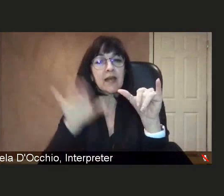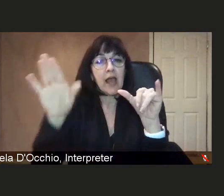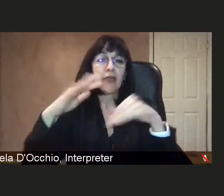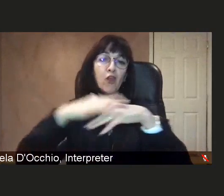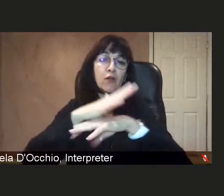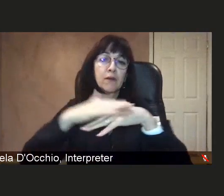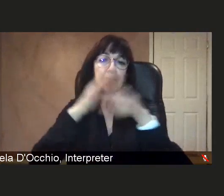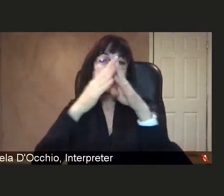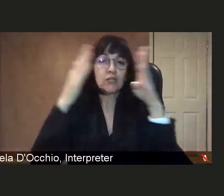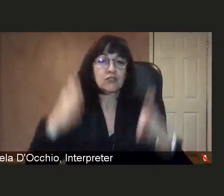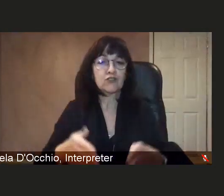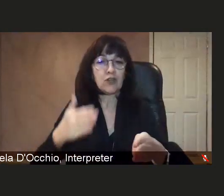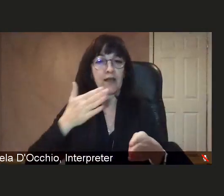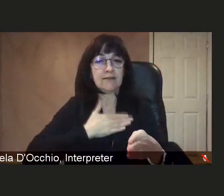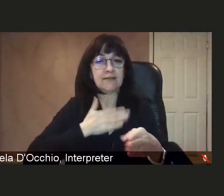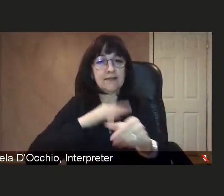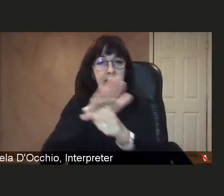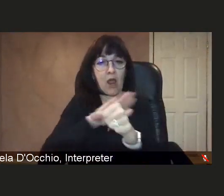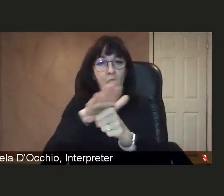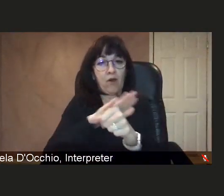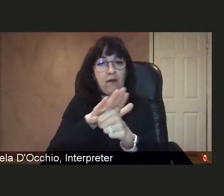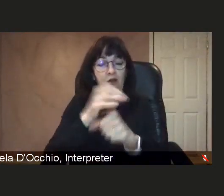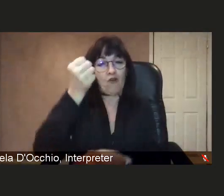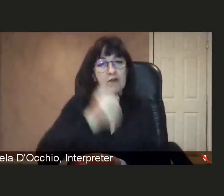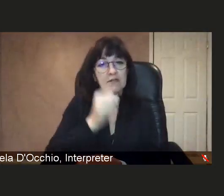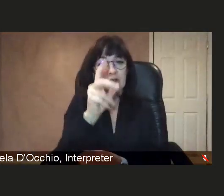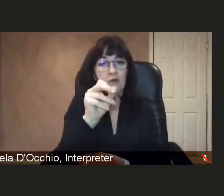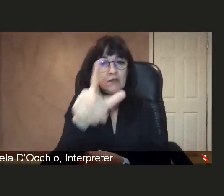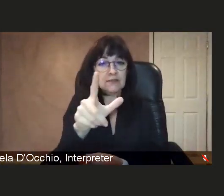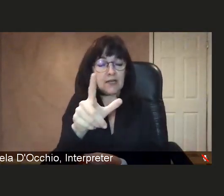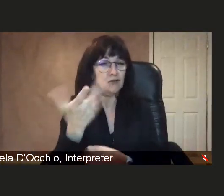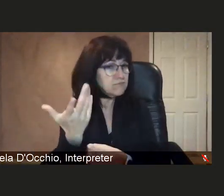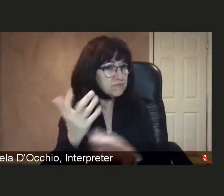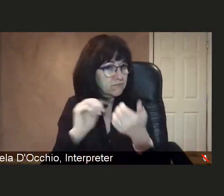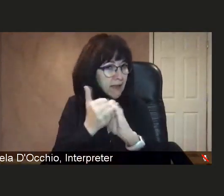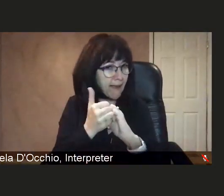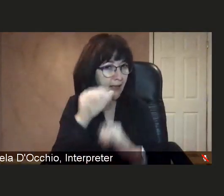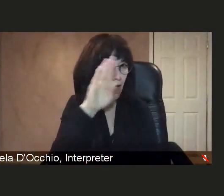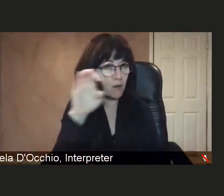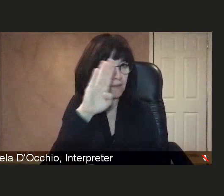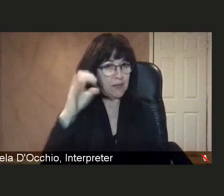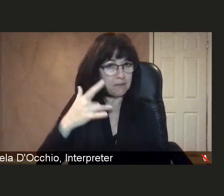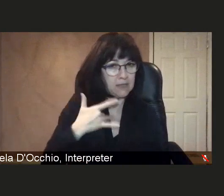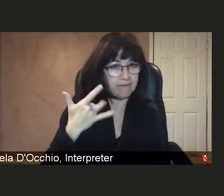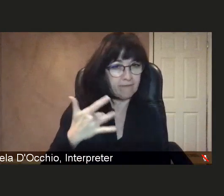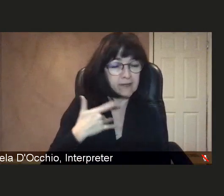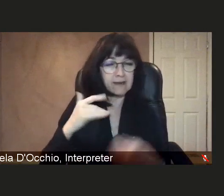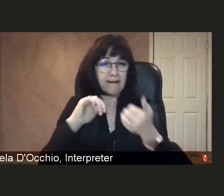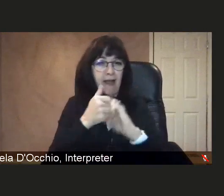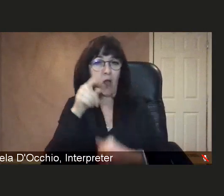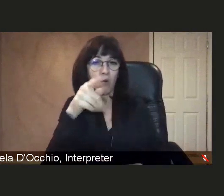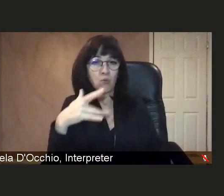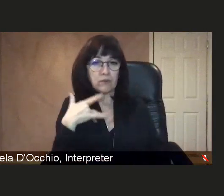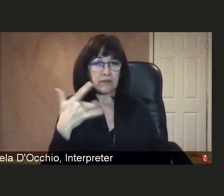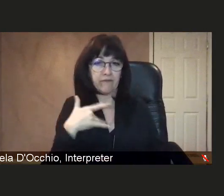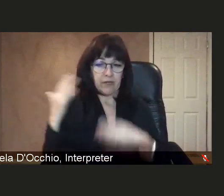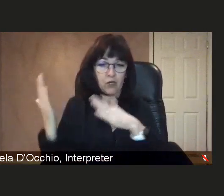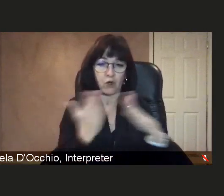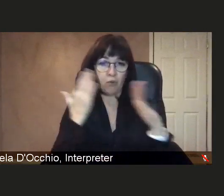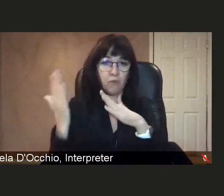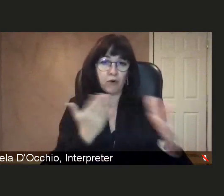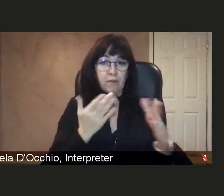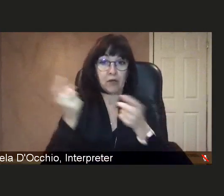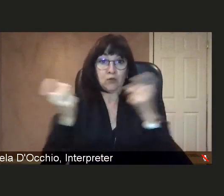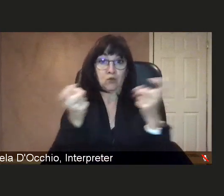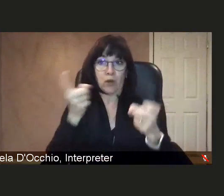themselves to handle this, and how prepared do you feel you are to handle this influx? So I'm going to answer